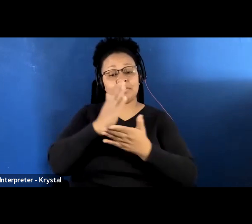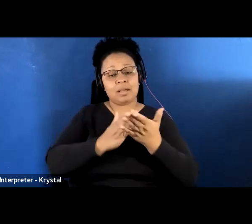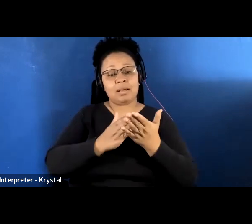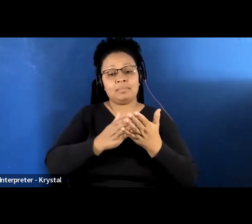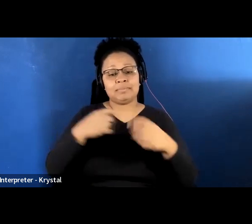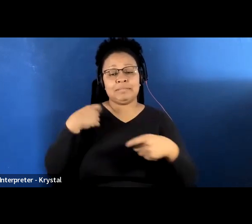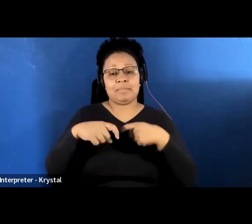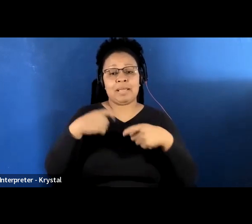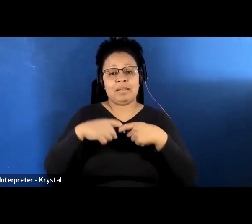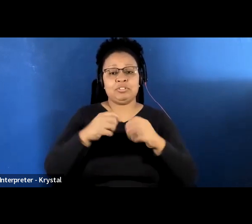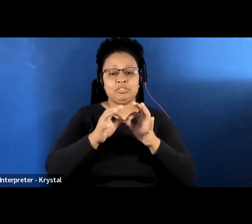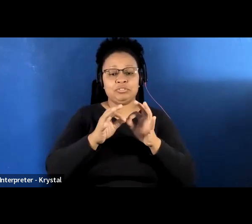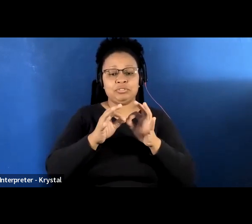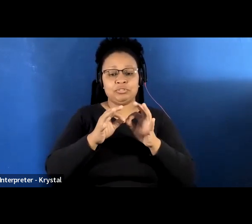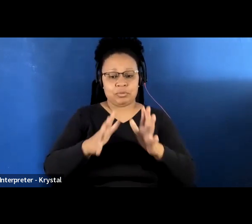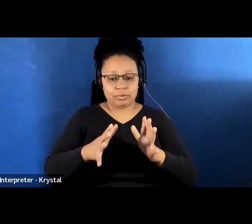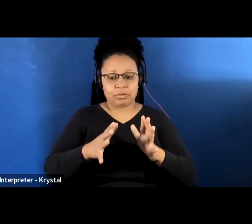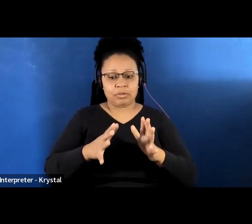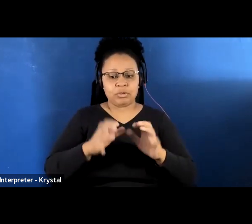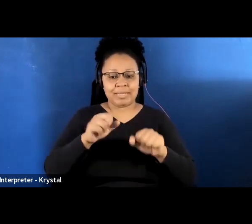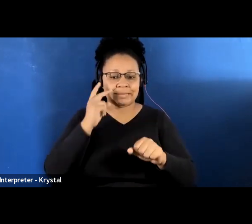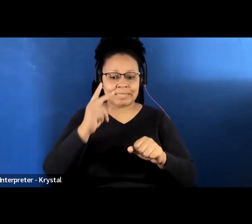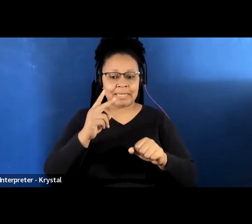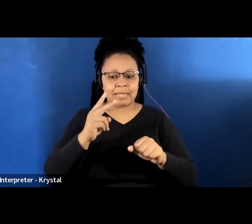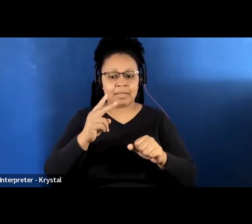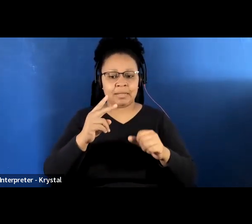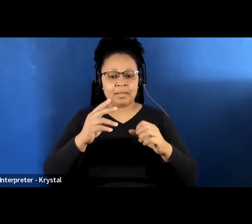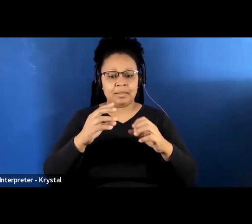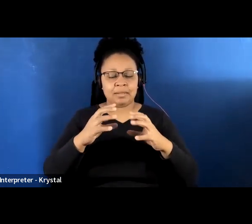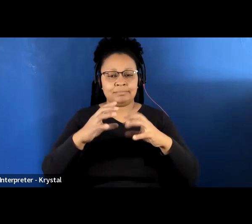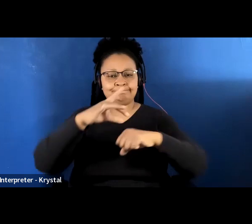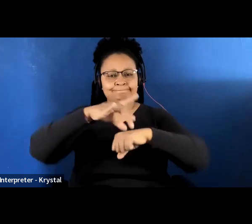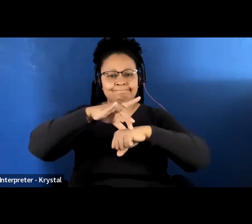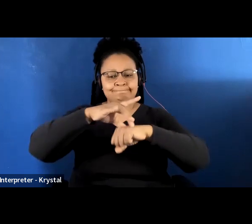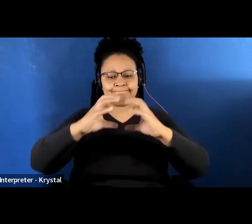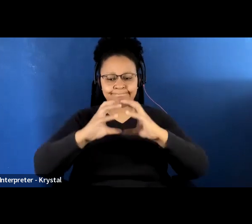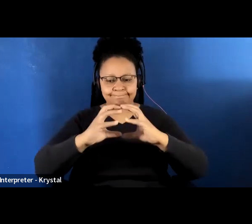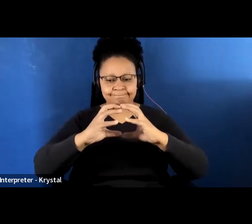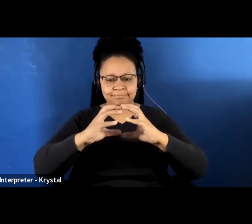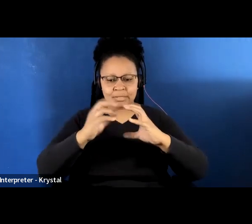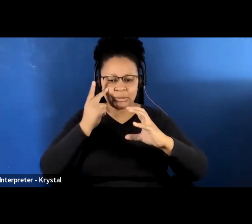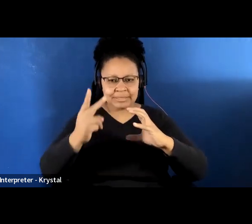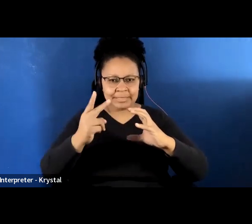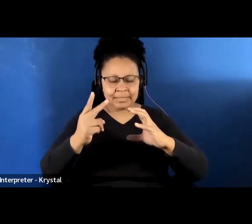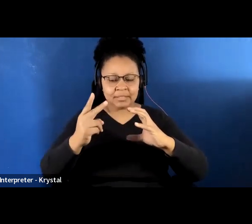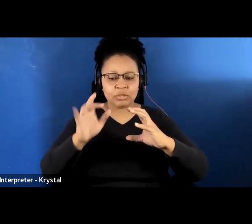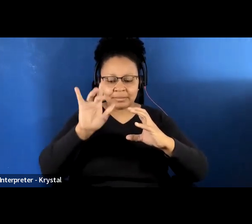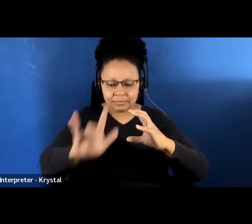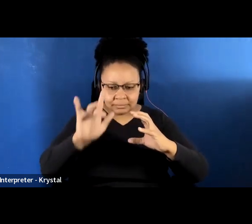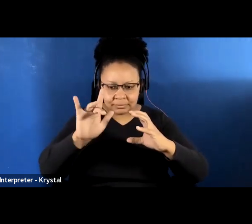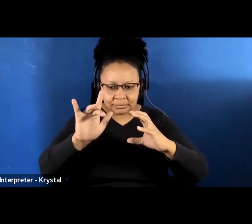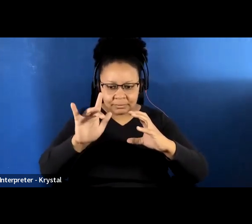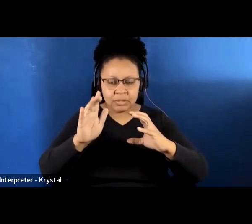Please select the interpretation button. You can then select Spanish. If you only want to hear Spanish, select